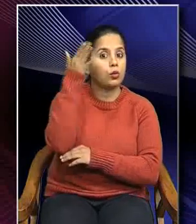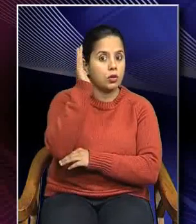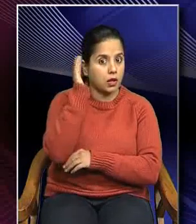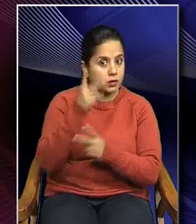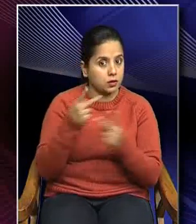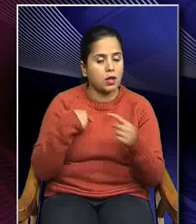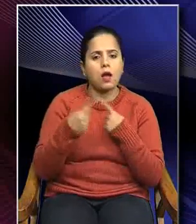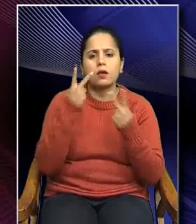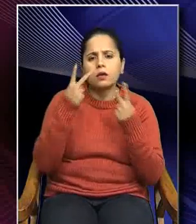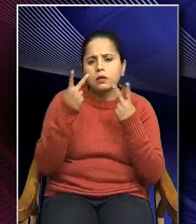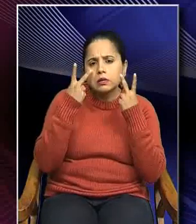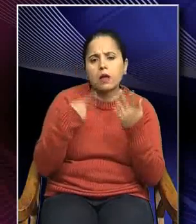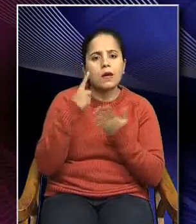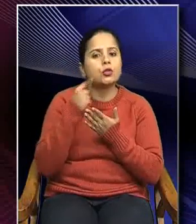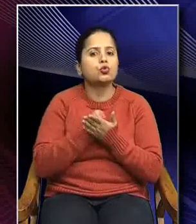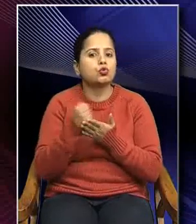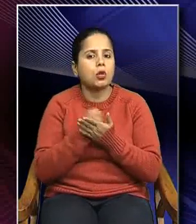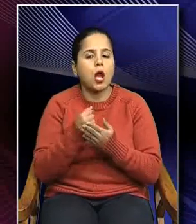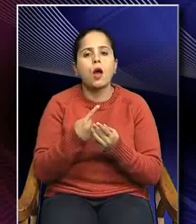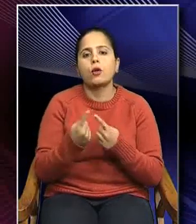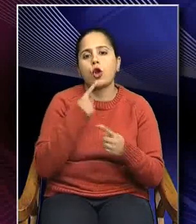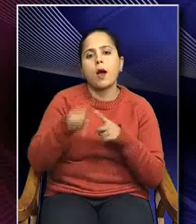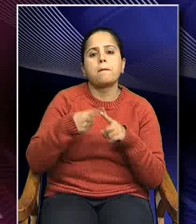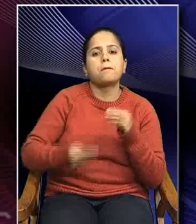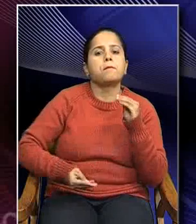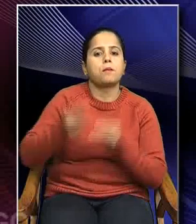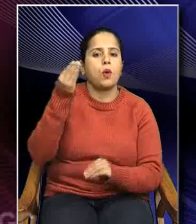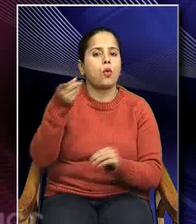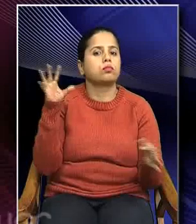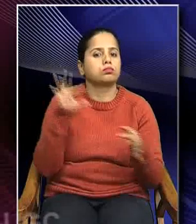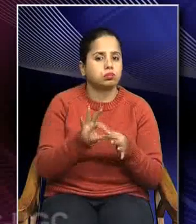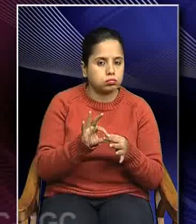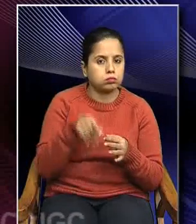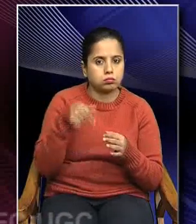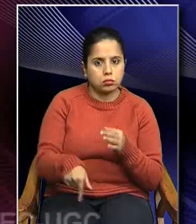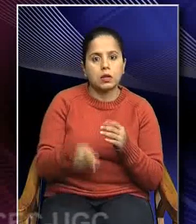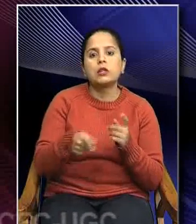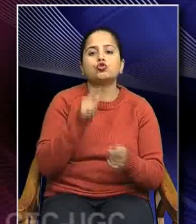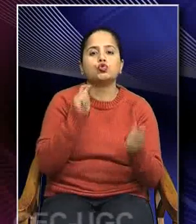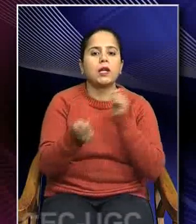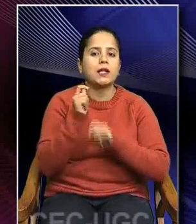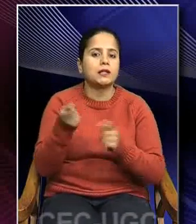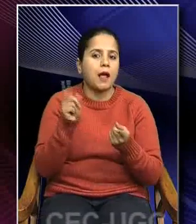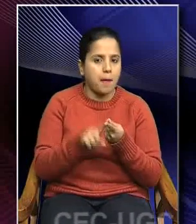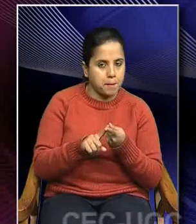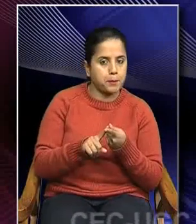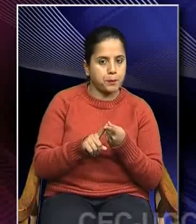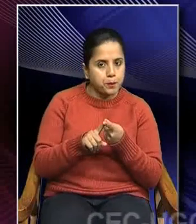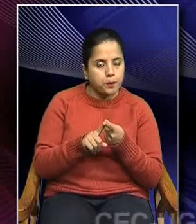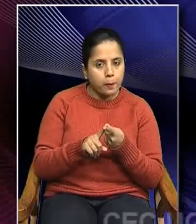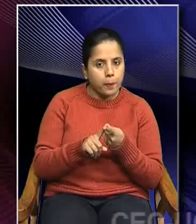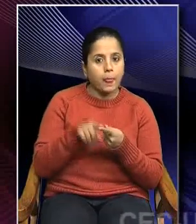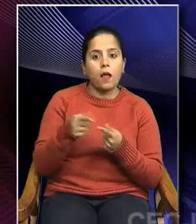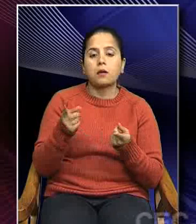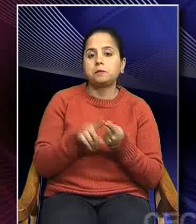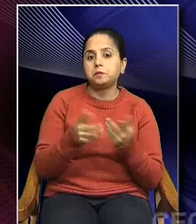would try to talk more about it with reference to the changes that were